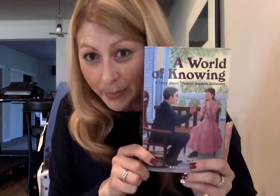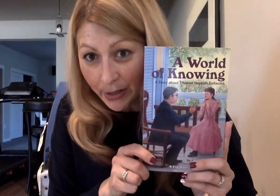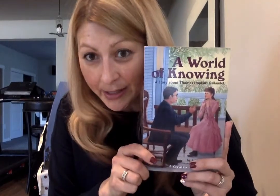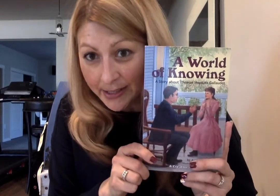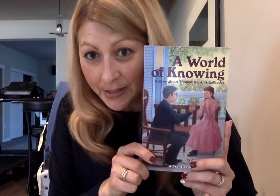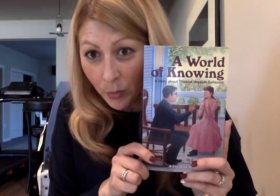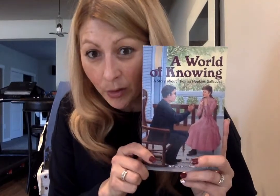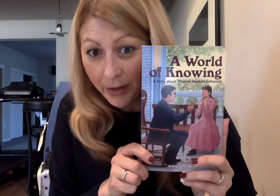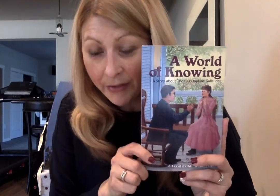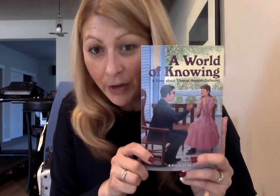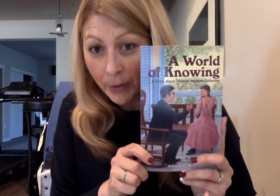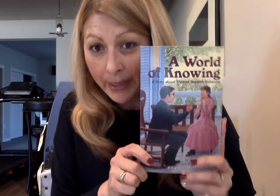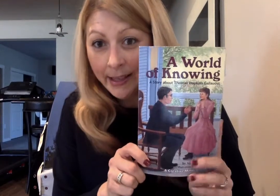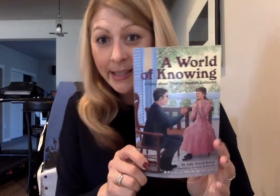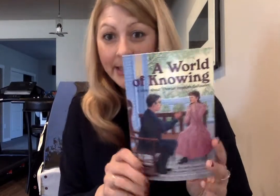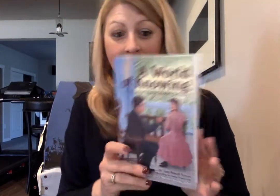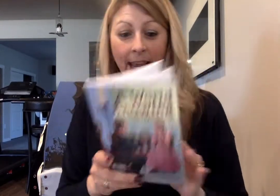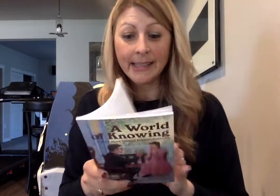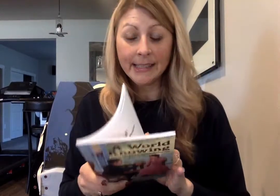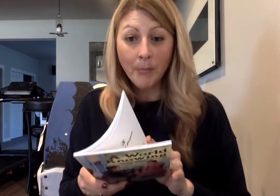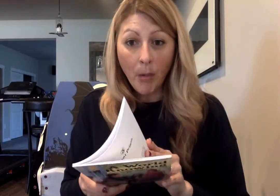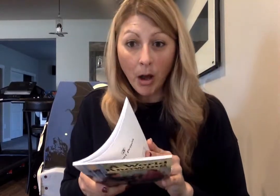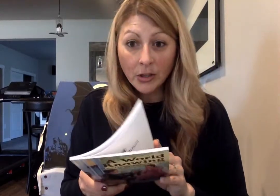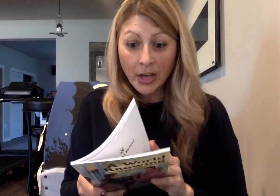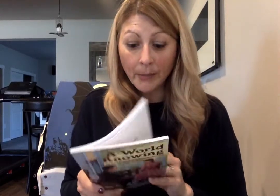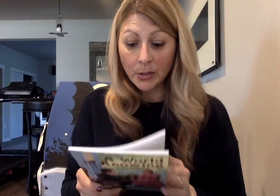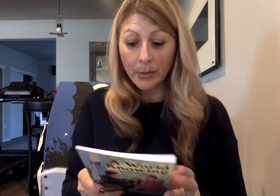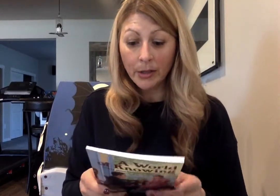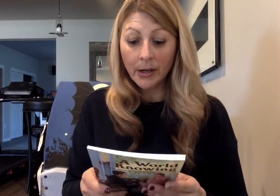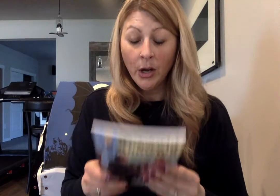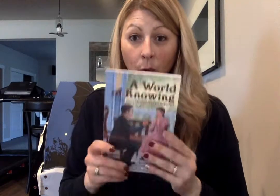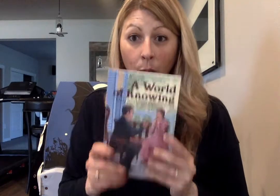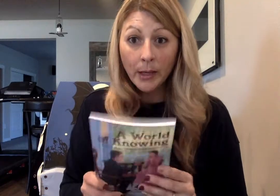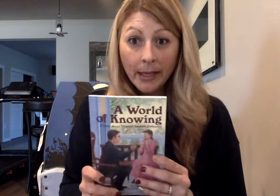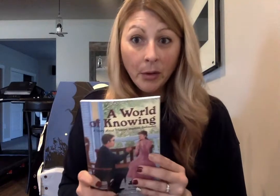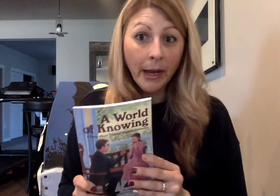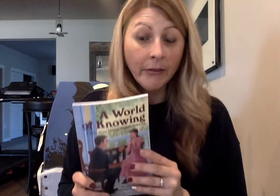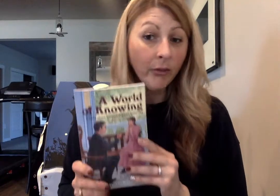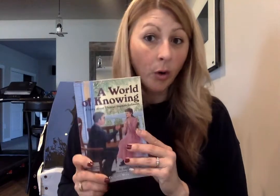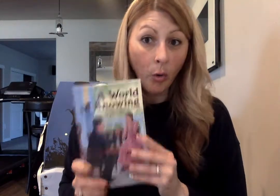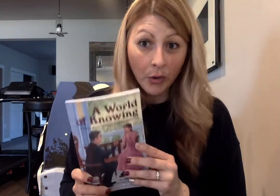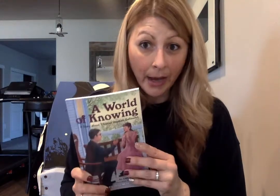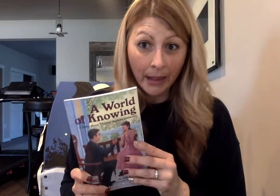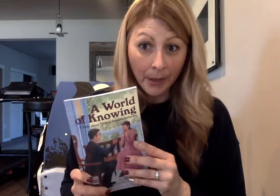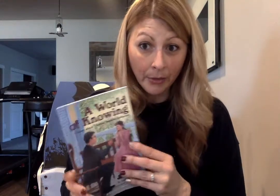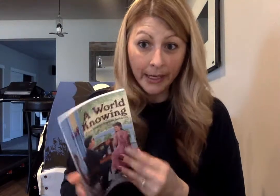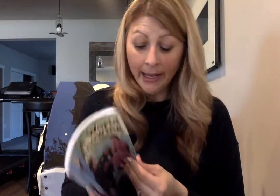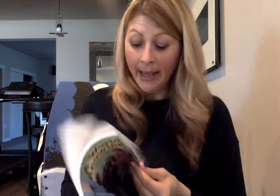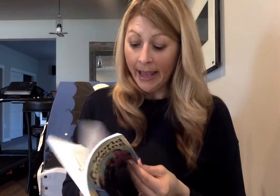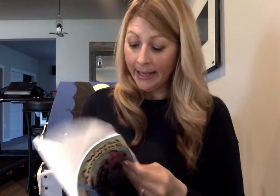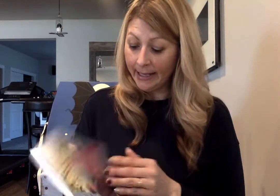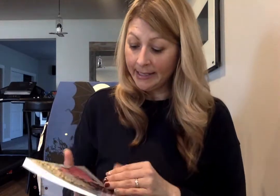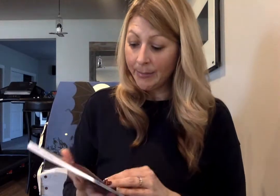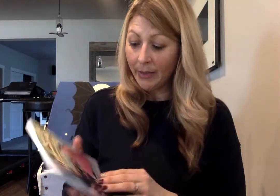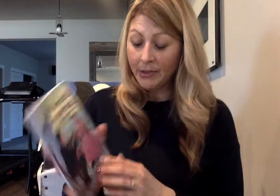book. This is A World of Knowing. This is a small chapter book, really great for older elementary, and it is about the